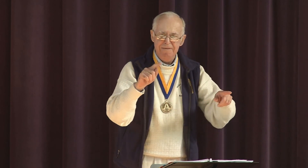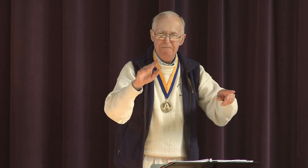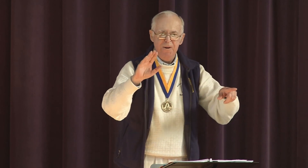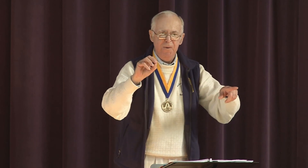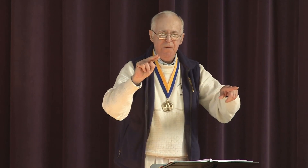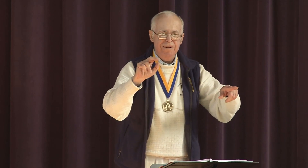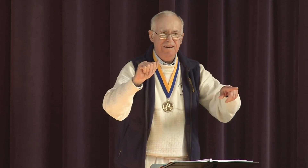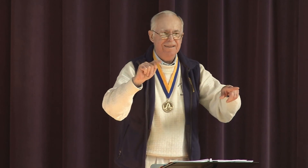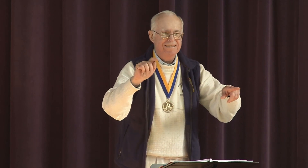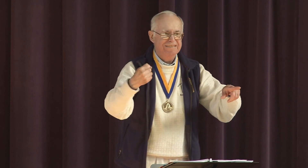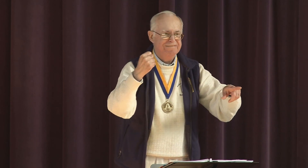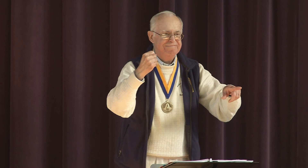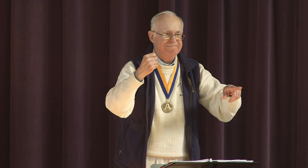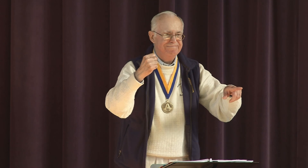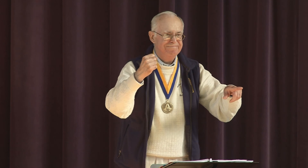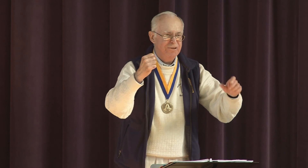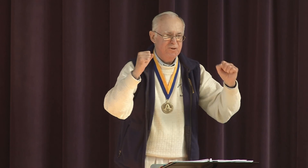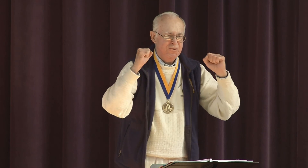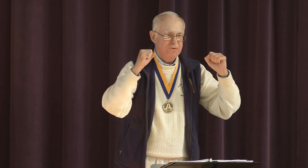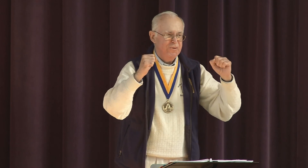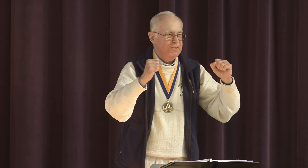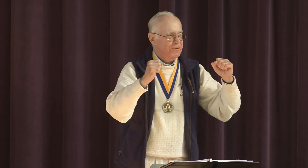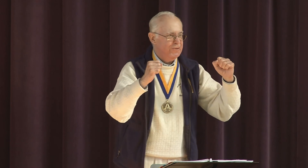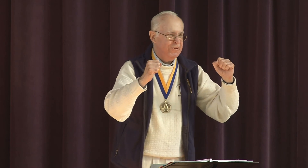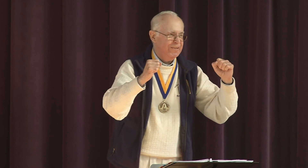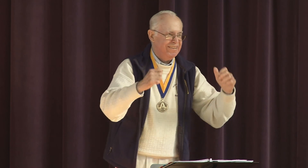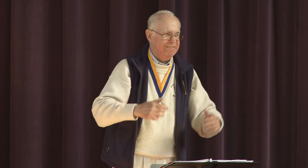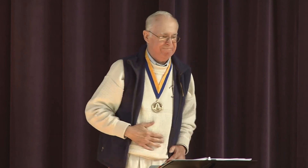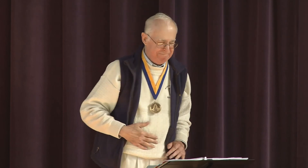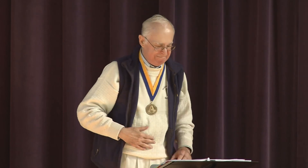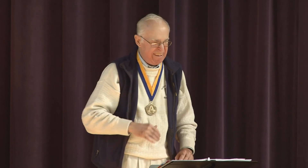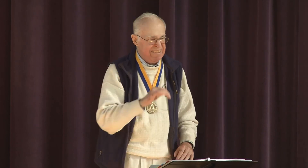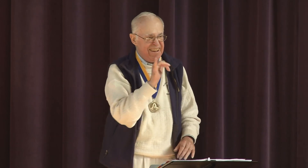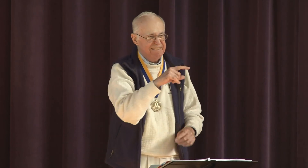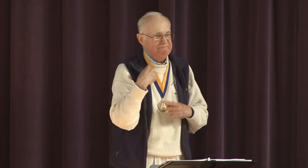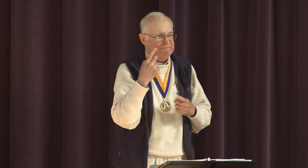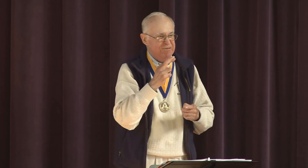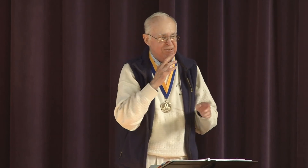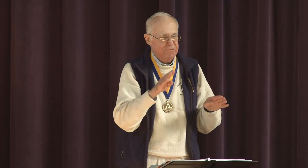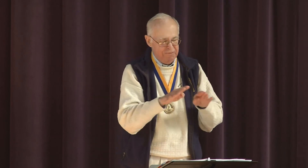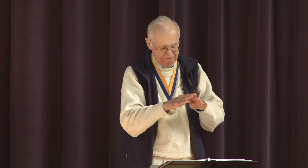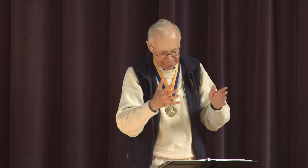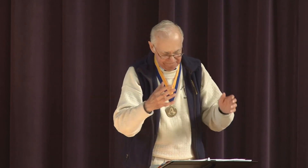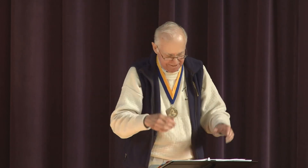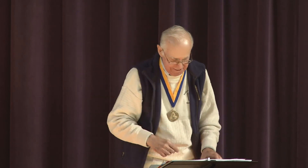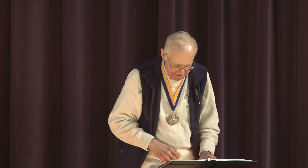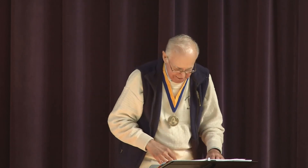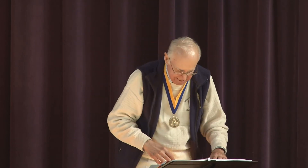Who could ever forget that $3.50 T-bone steak dinner that people had at Bonat's?